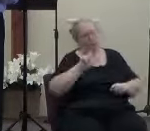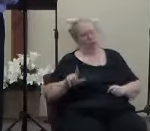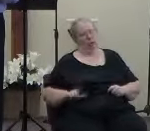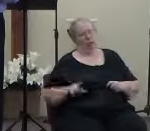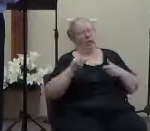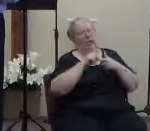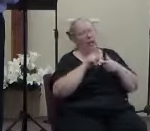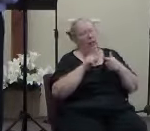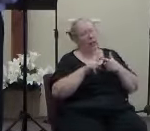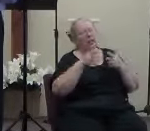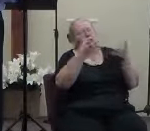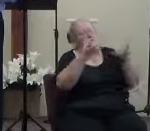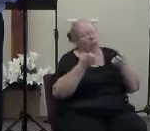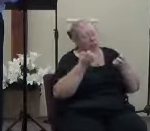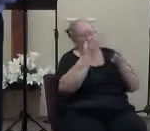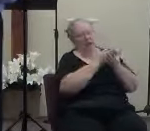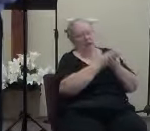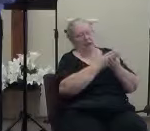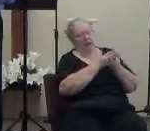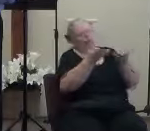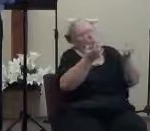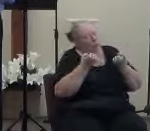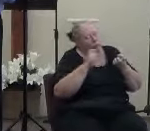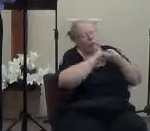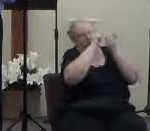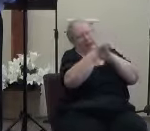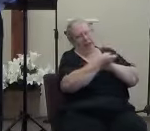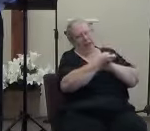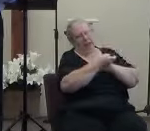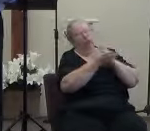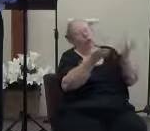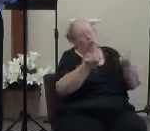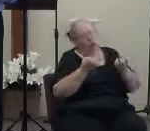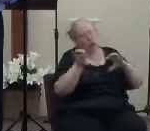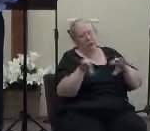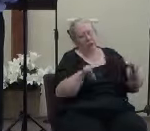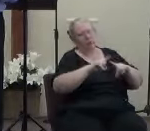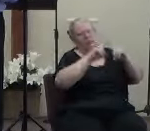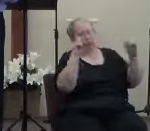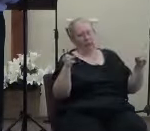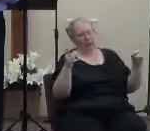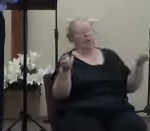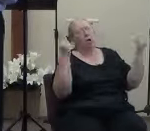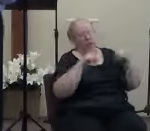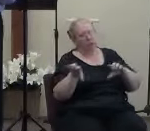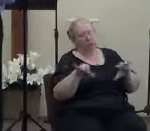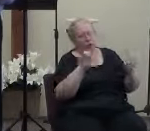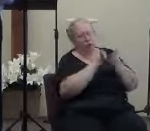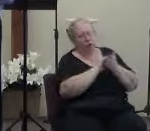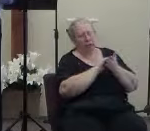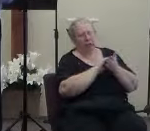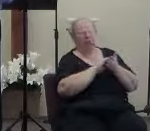then you'll want to quit. You'll want to change. You'll want to do different. And when you do that, His